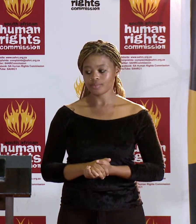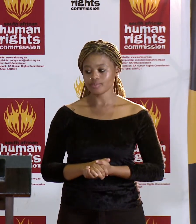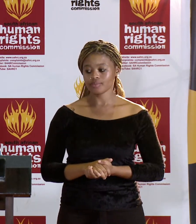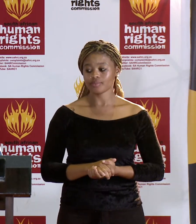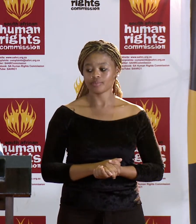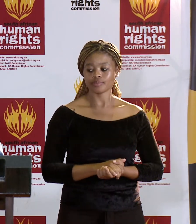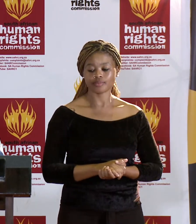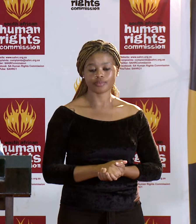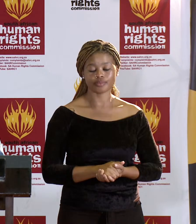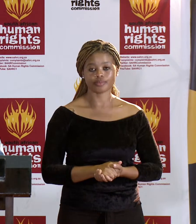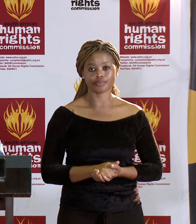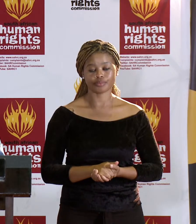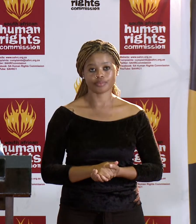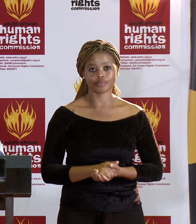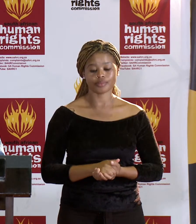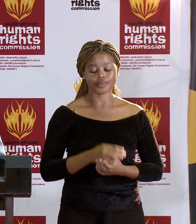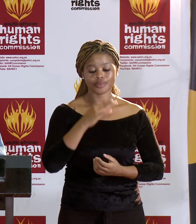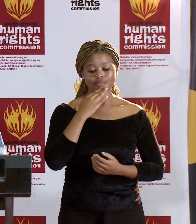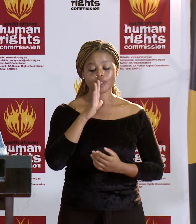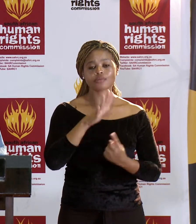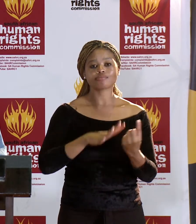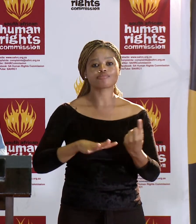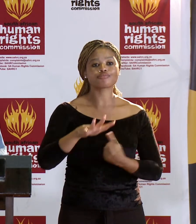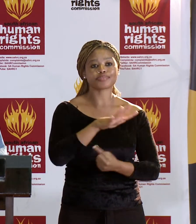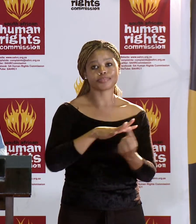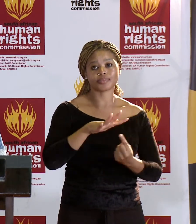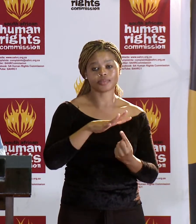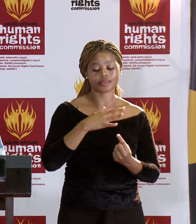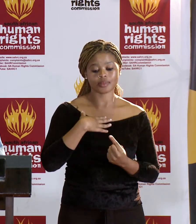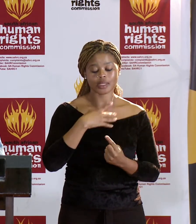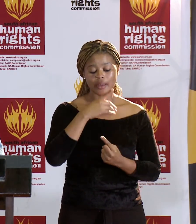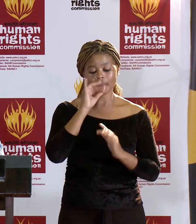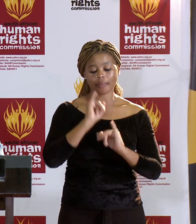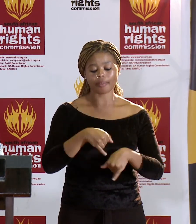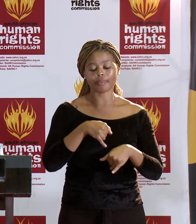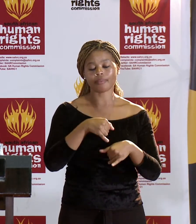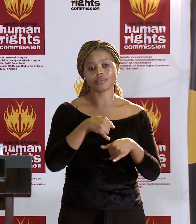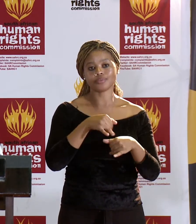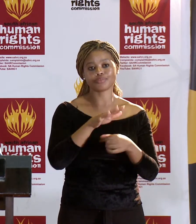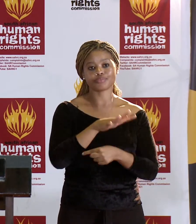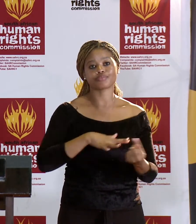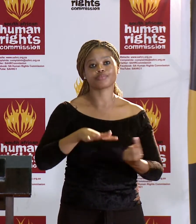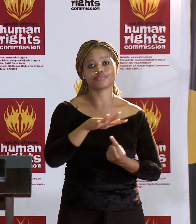So an ugly situation, potentially ugly situation,